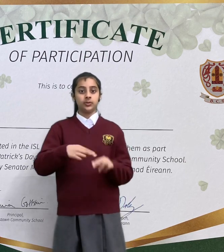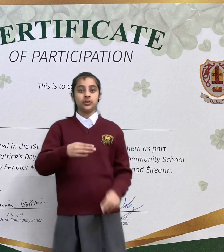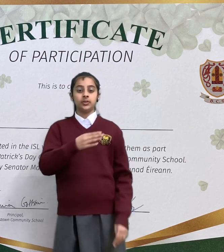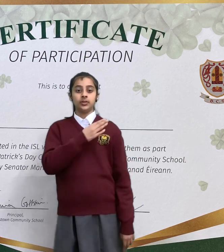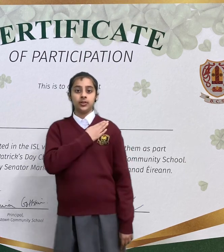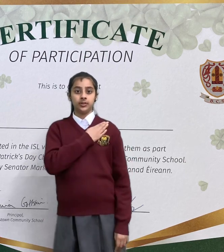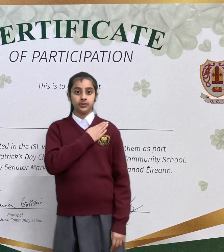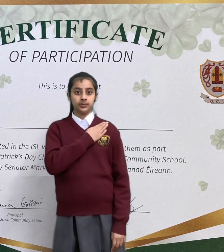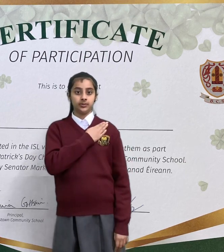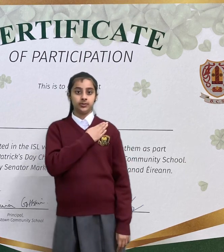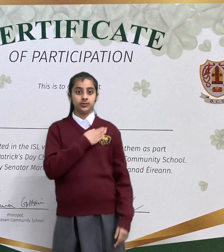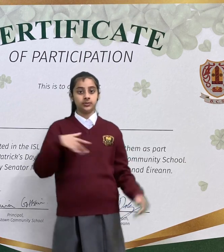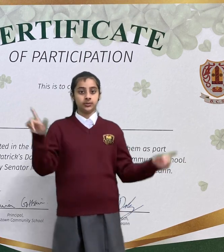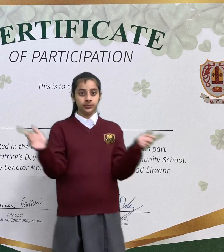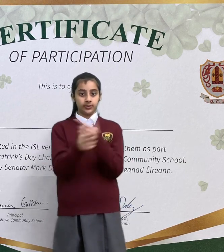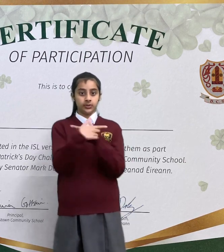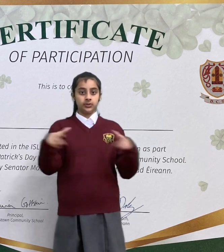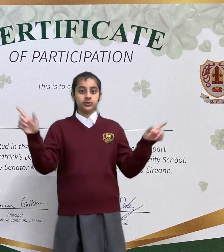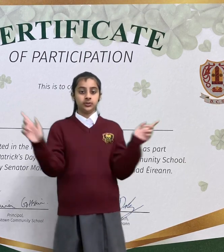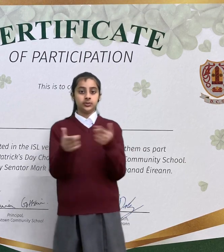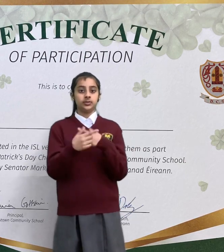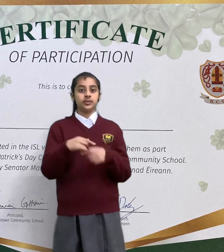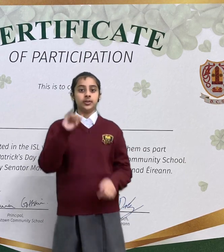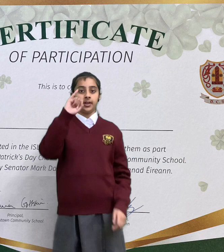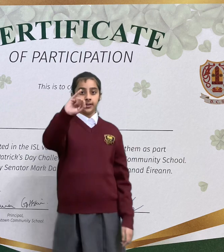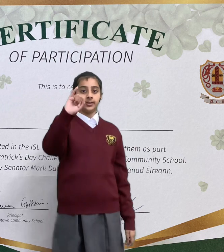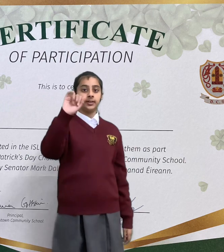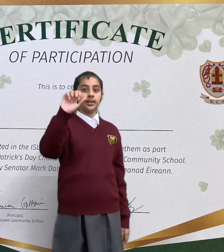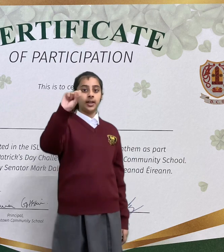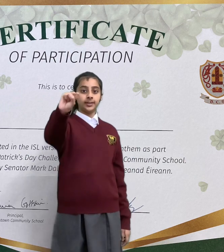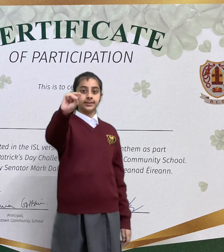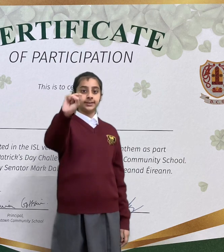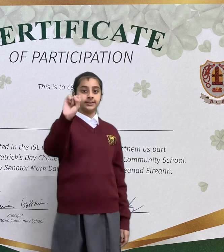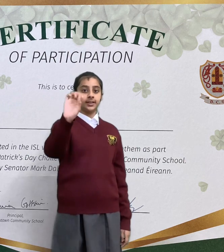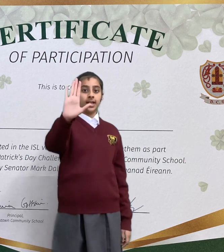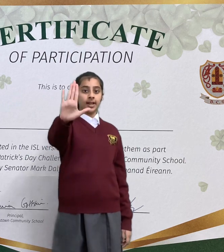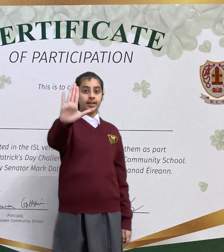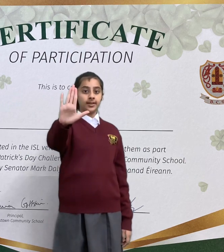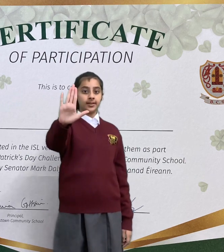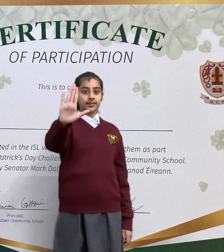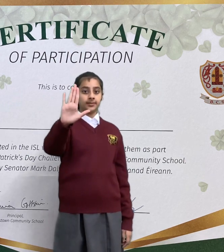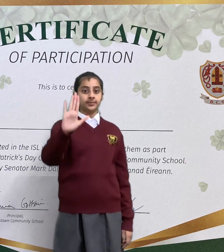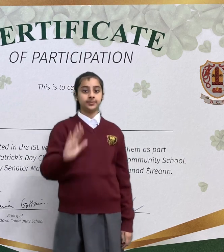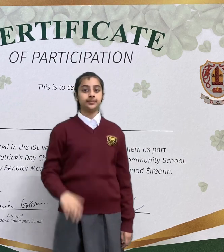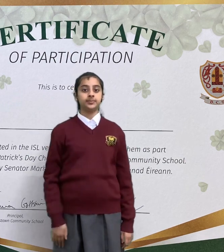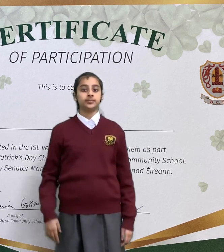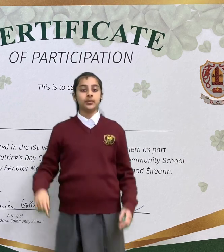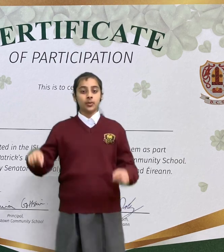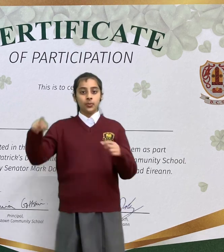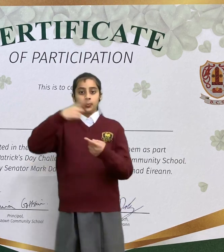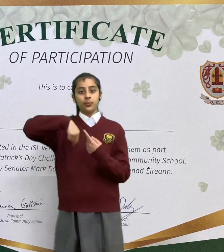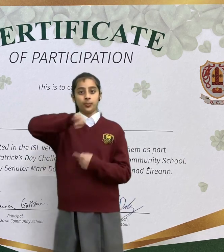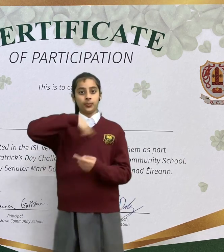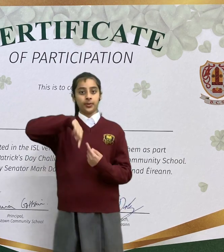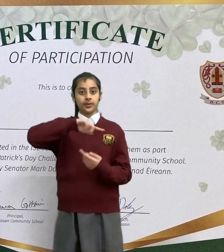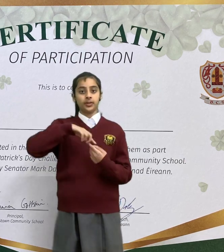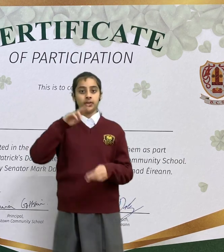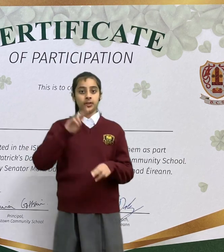anthem song in ISL. We send